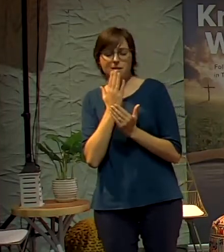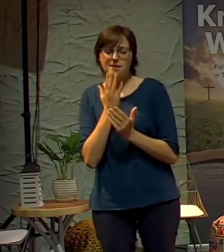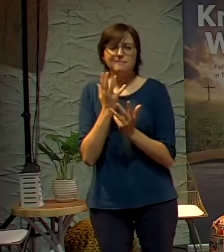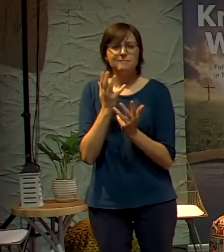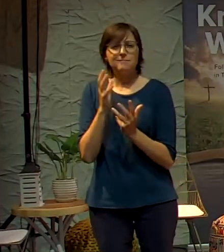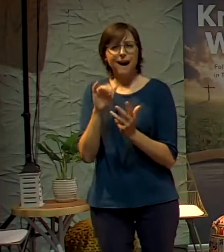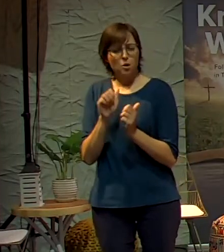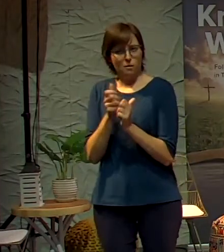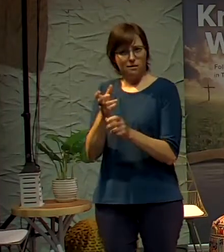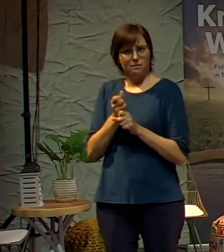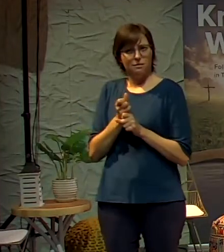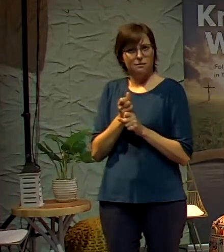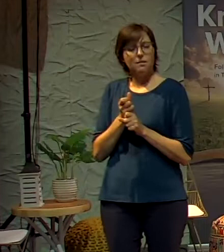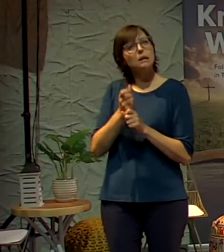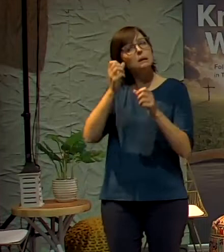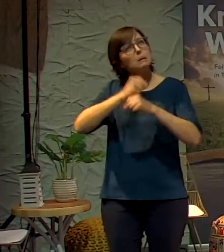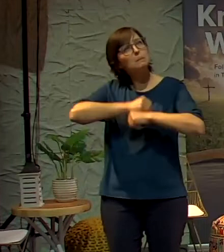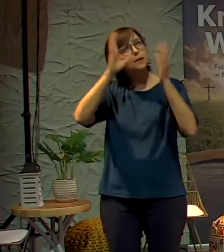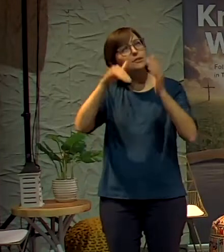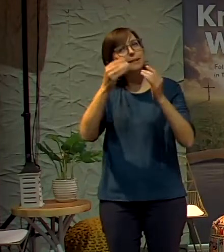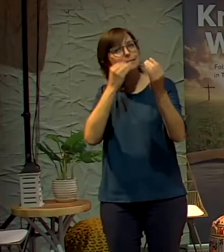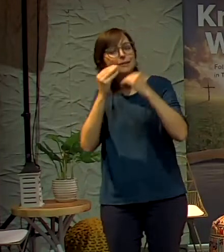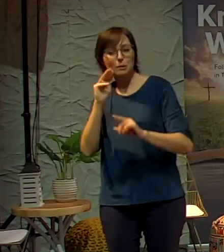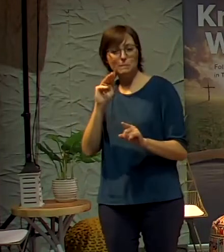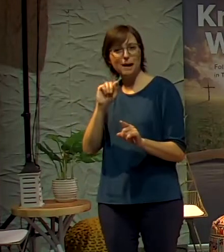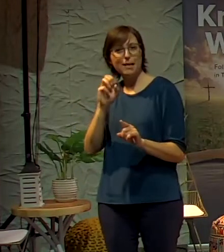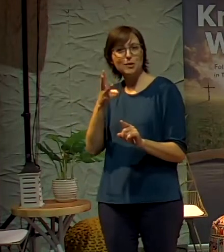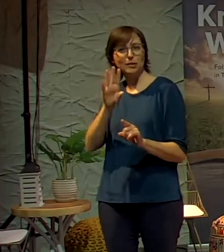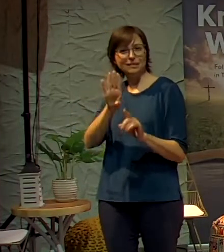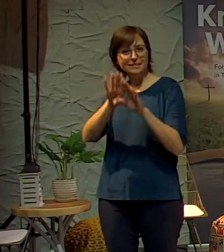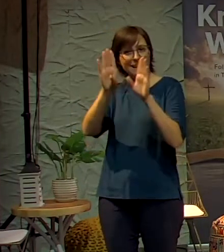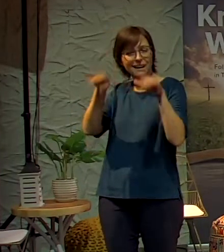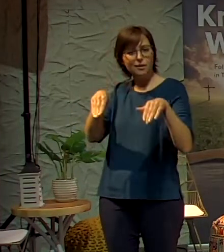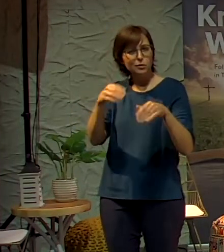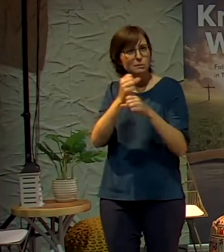imagine that dinner at Matthew's house? Can you